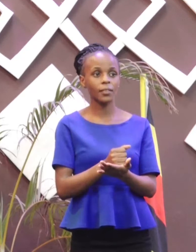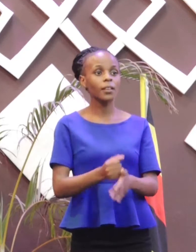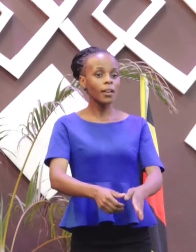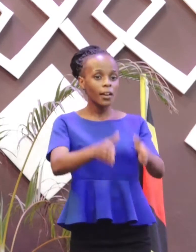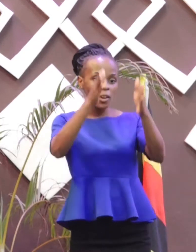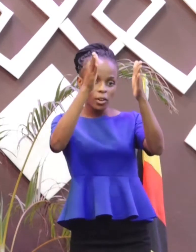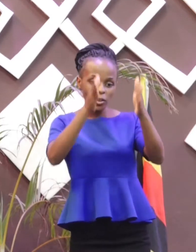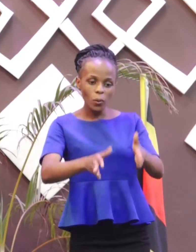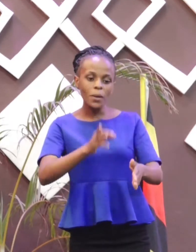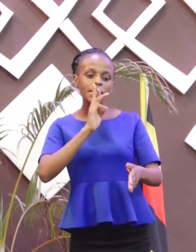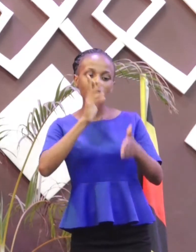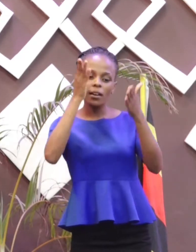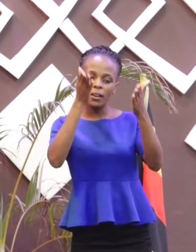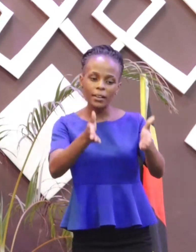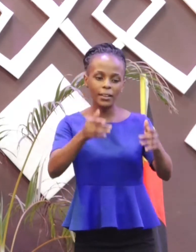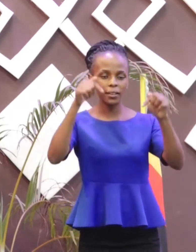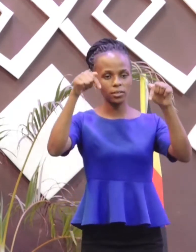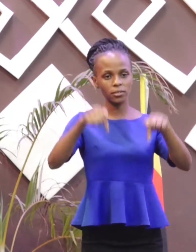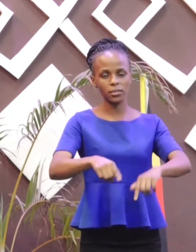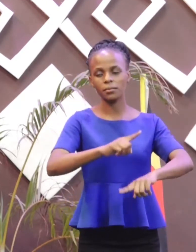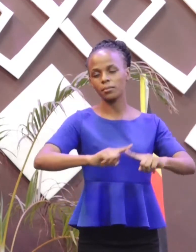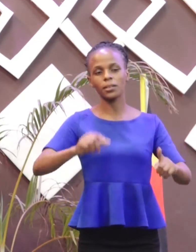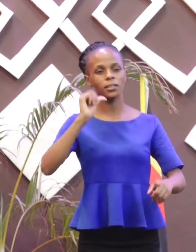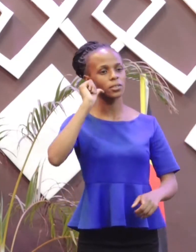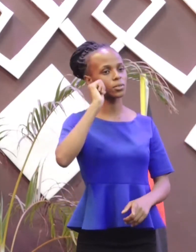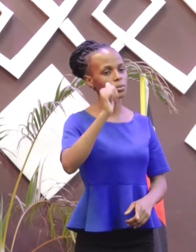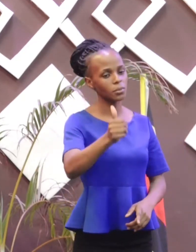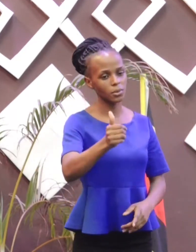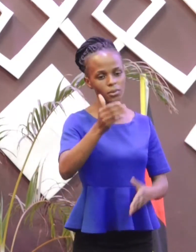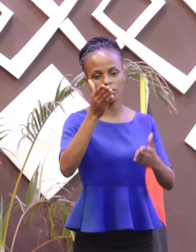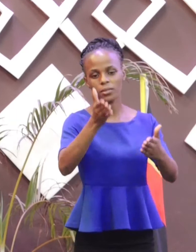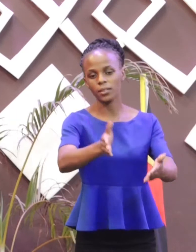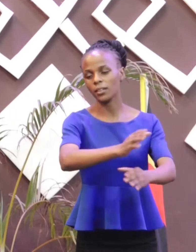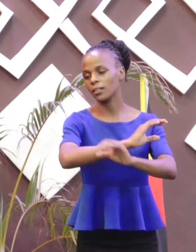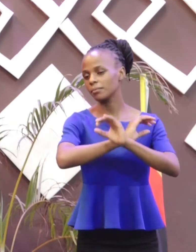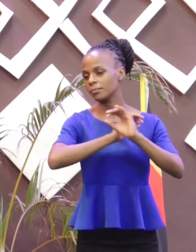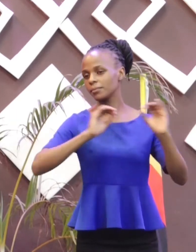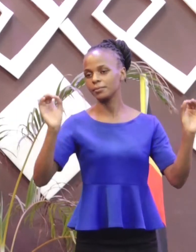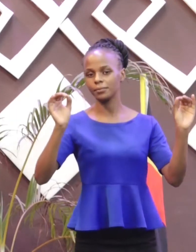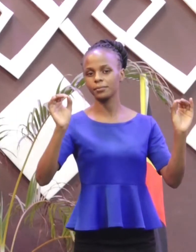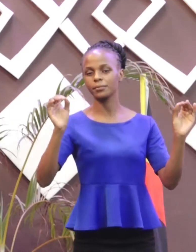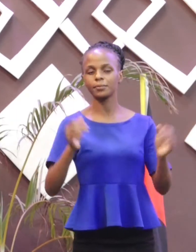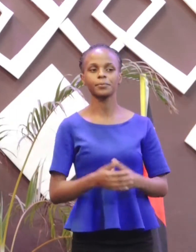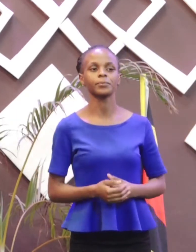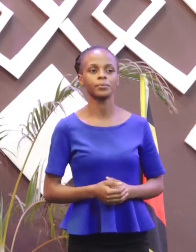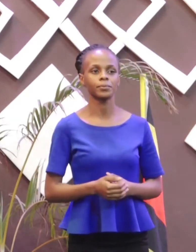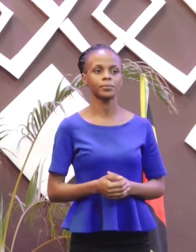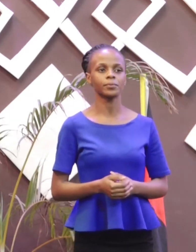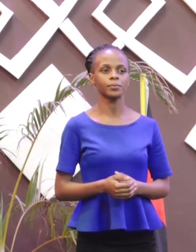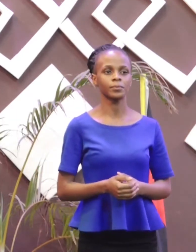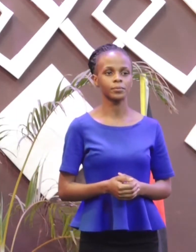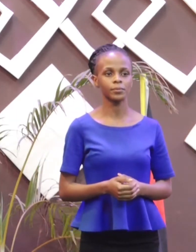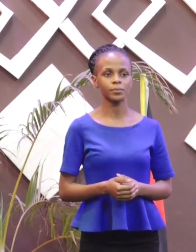human beings are here today and tomorrow they are not there. Kubanga abantu olwalero webali naye